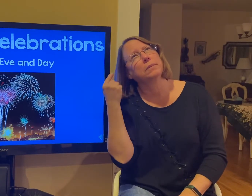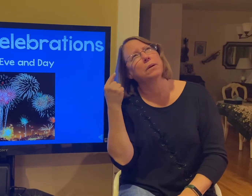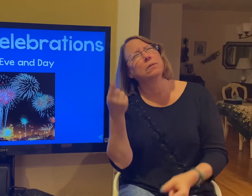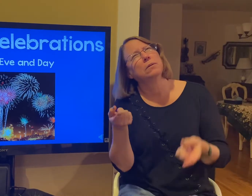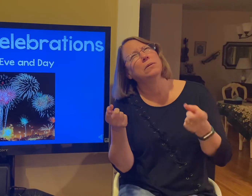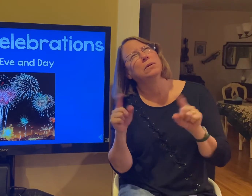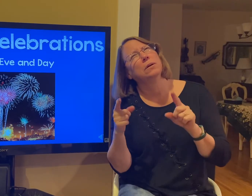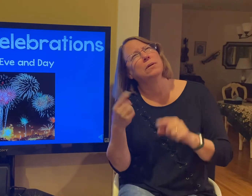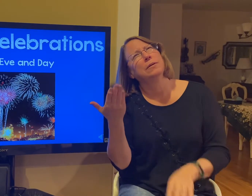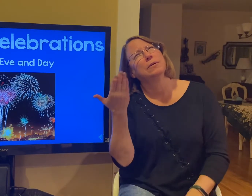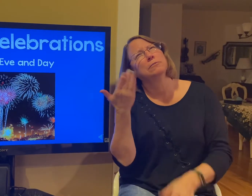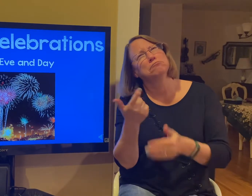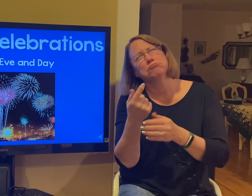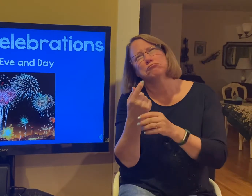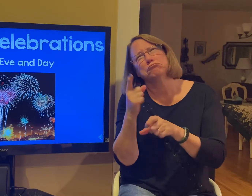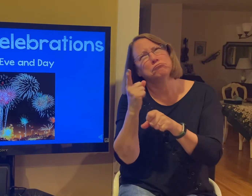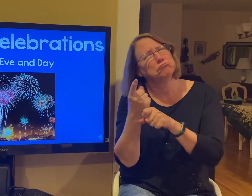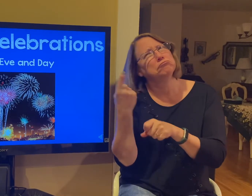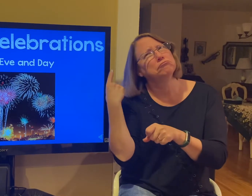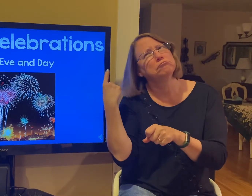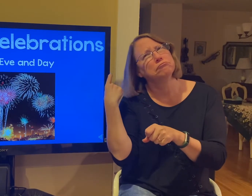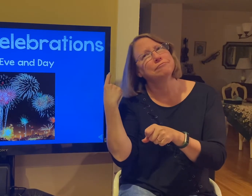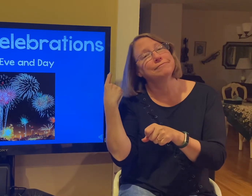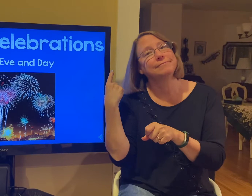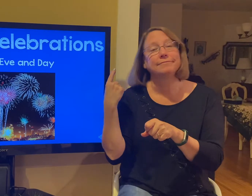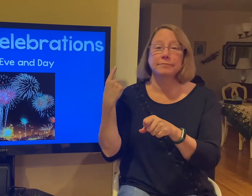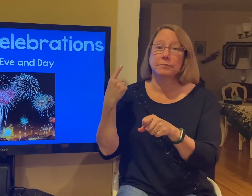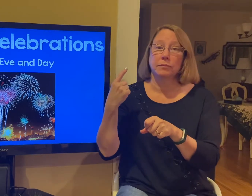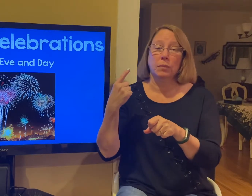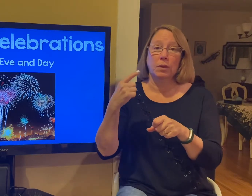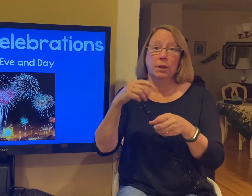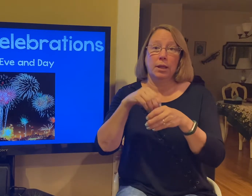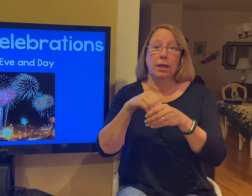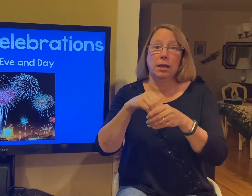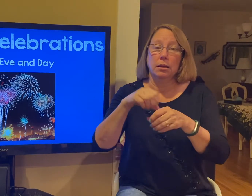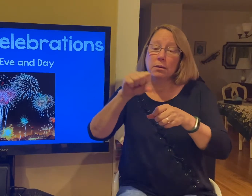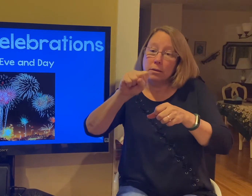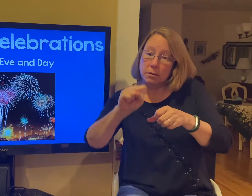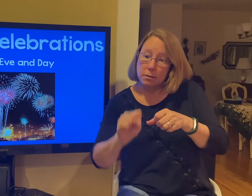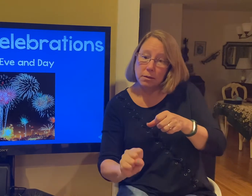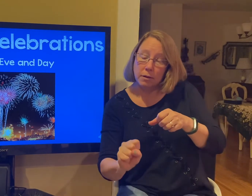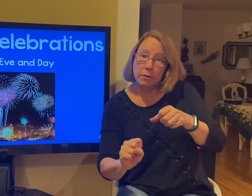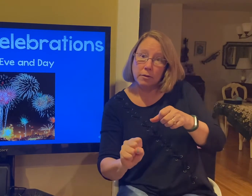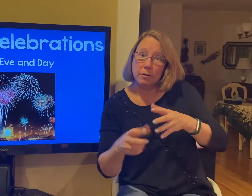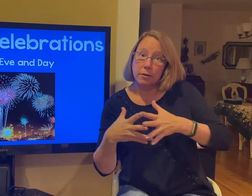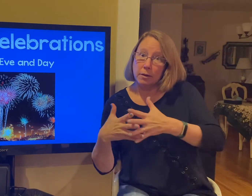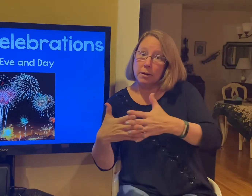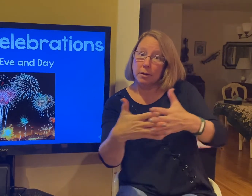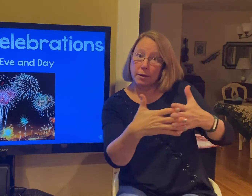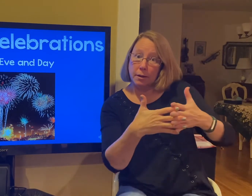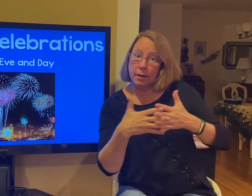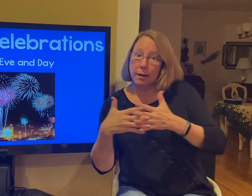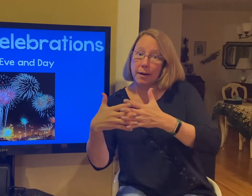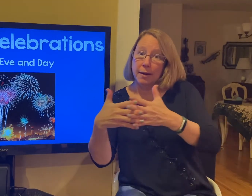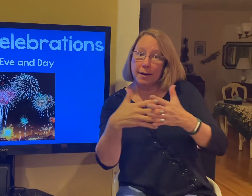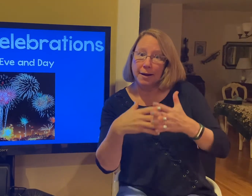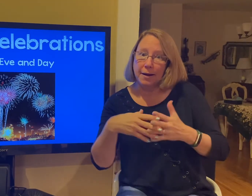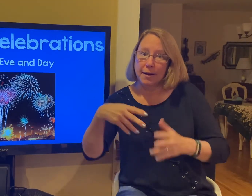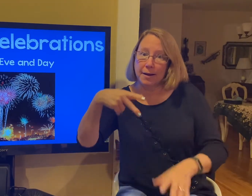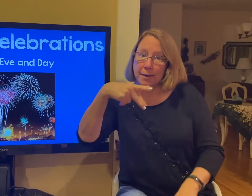year. In the southern part of the United States, black-eyed peas are thought to bring luck for the